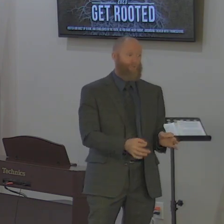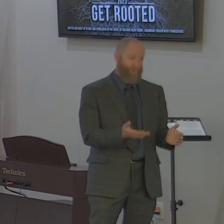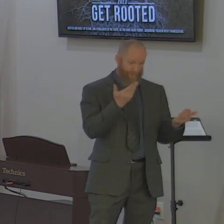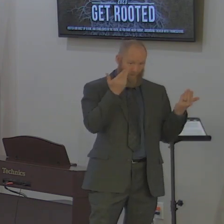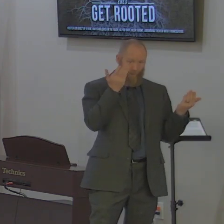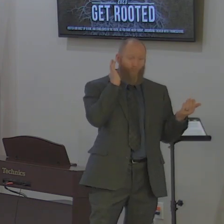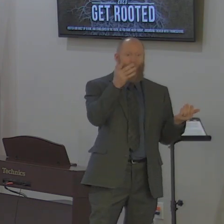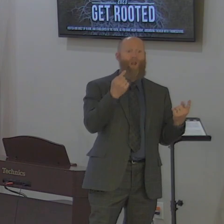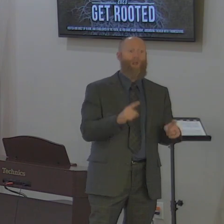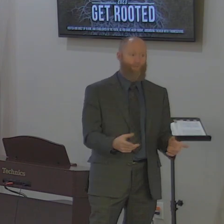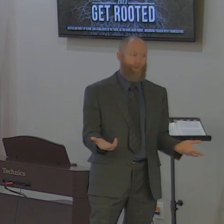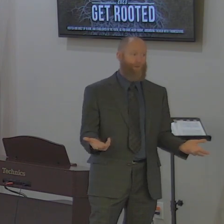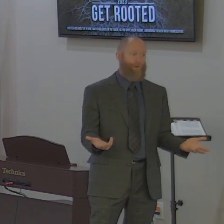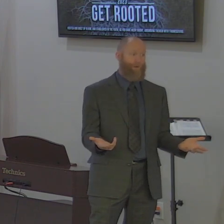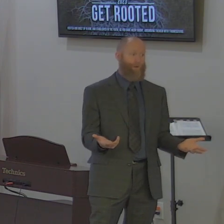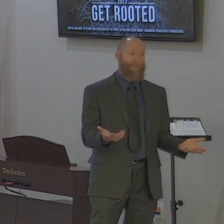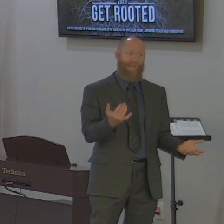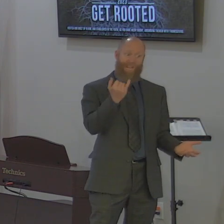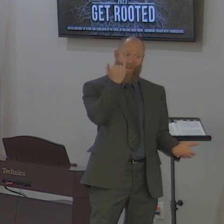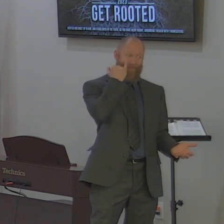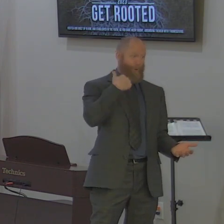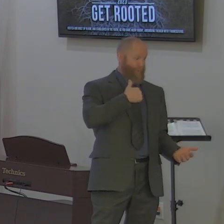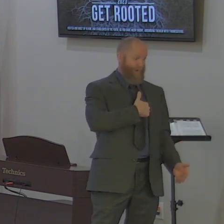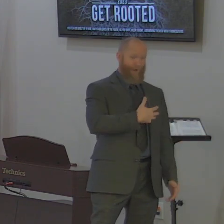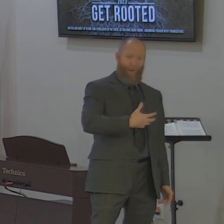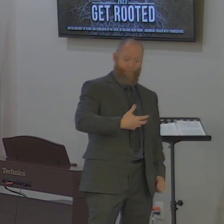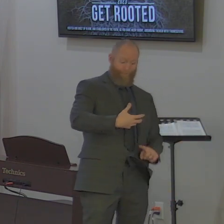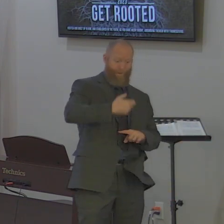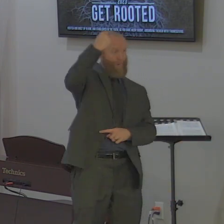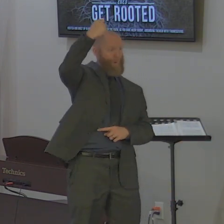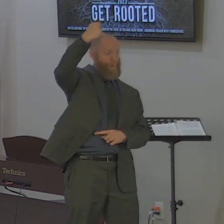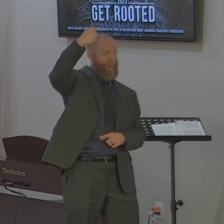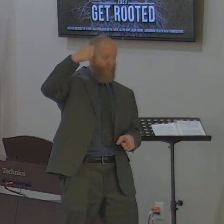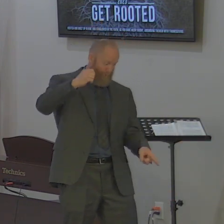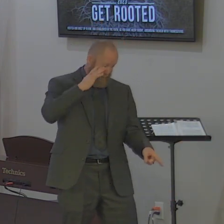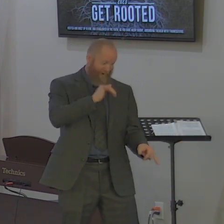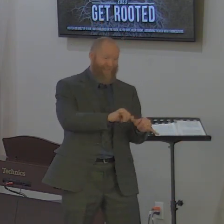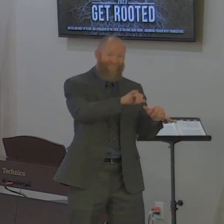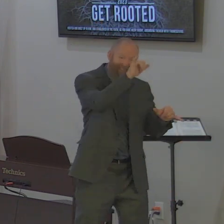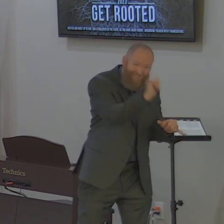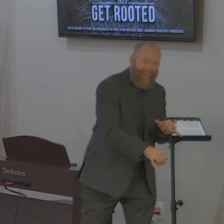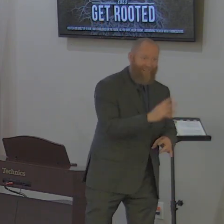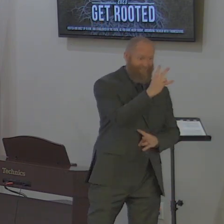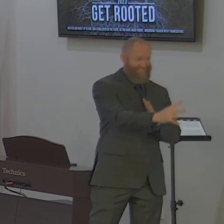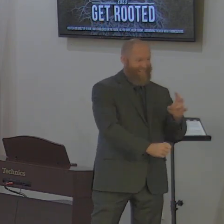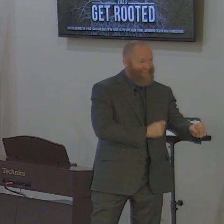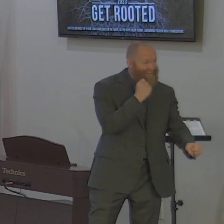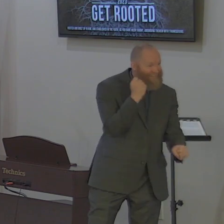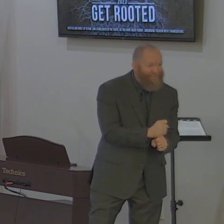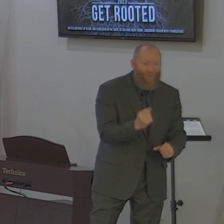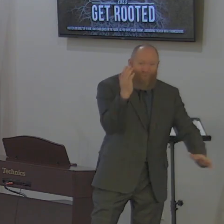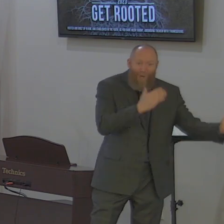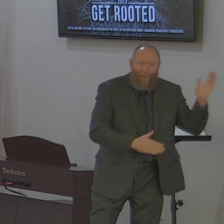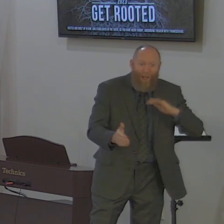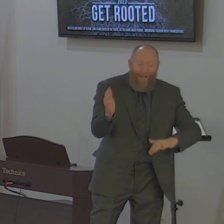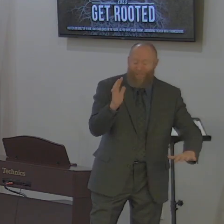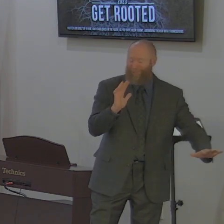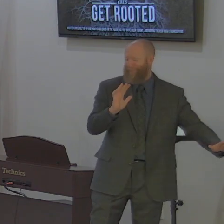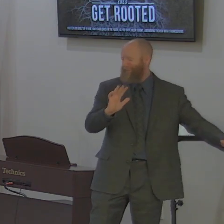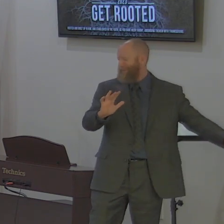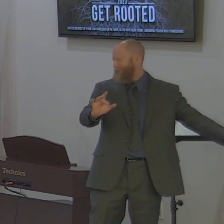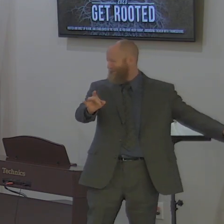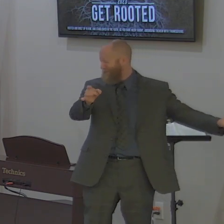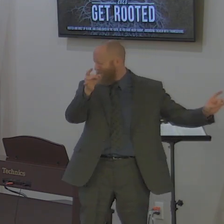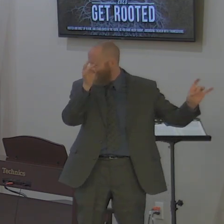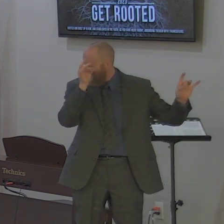great tribulation. Man, I don't hope that on anybody. The pain and the misery